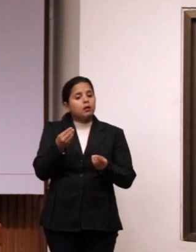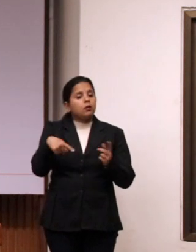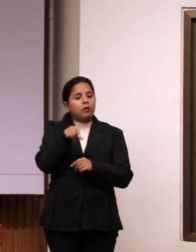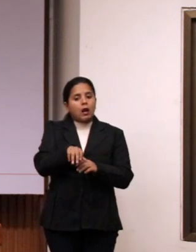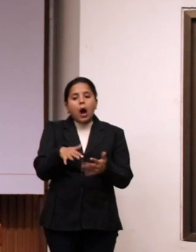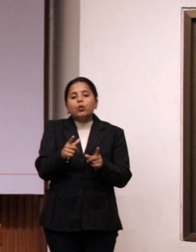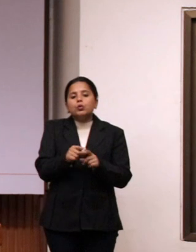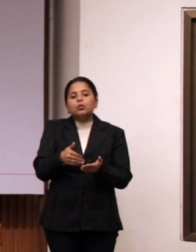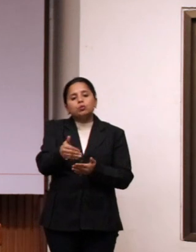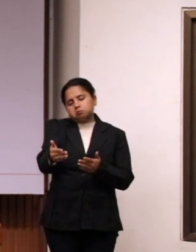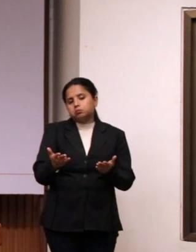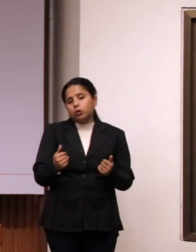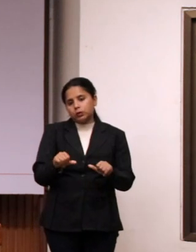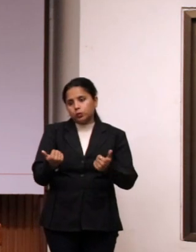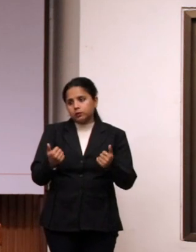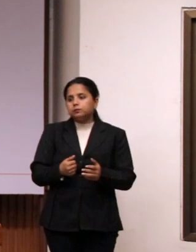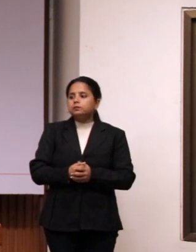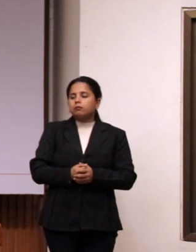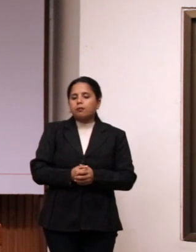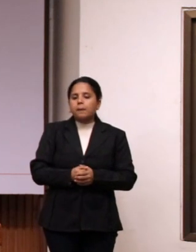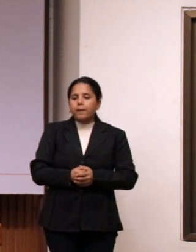be implemented in the field, madam.